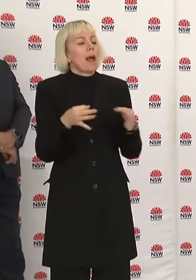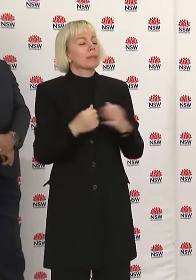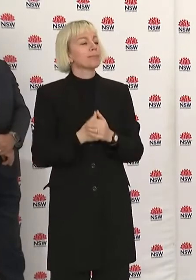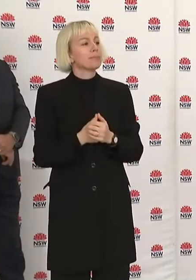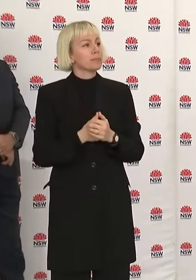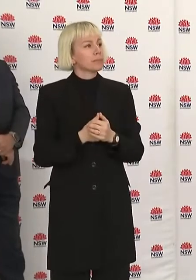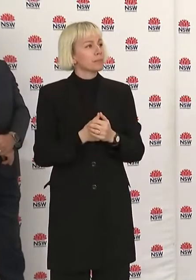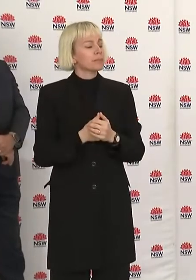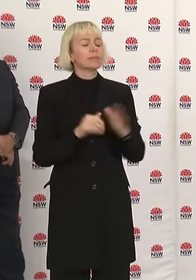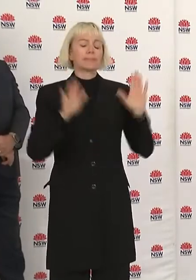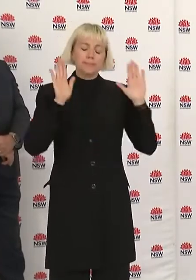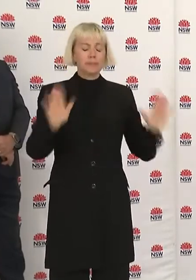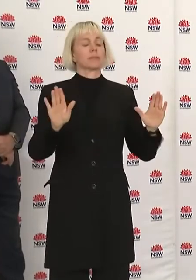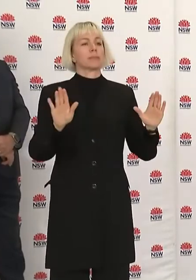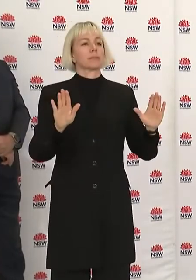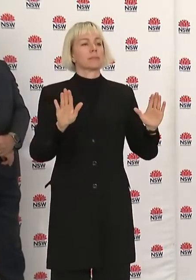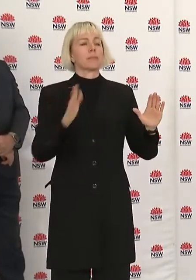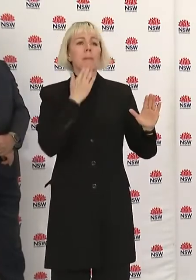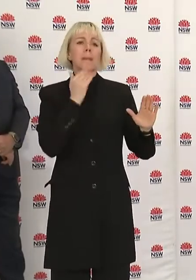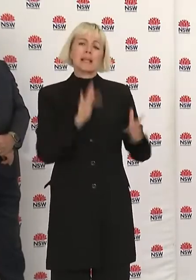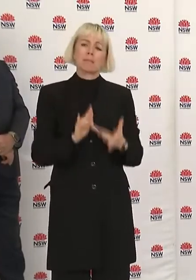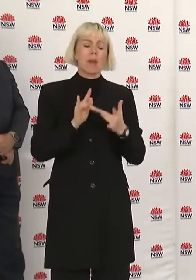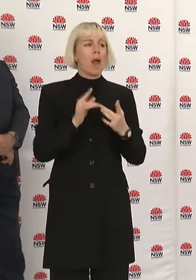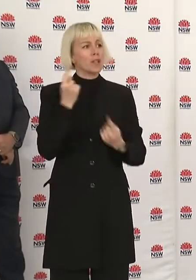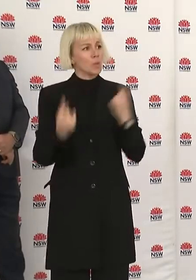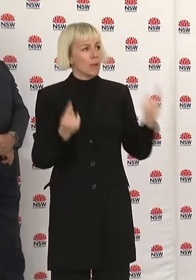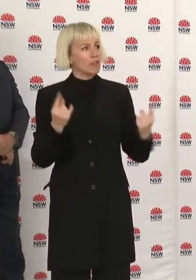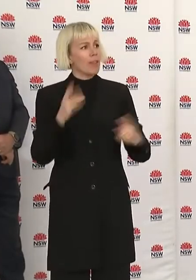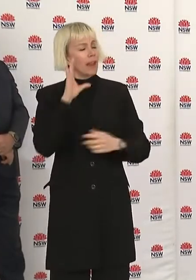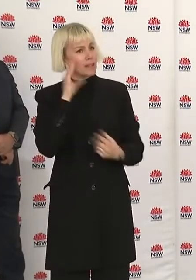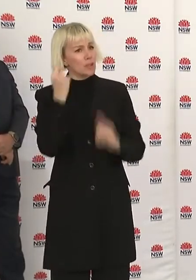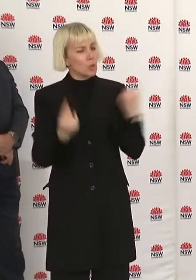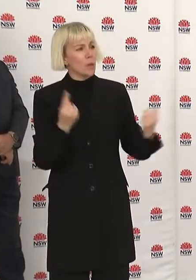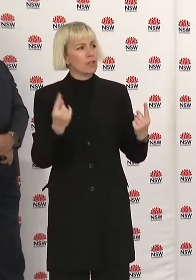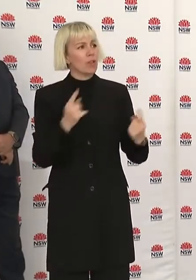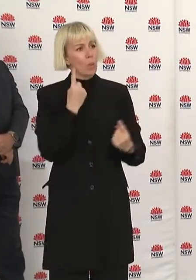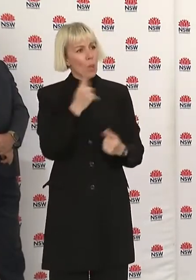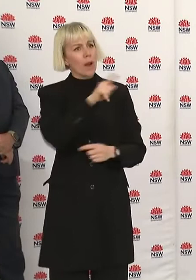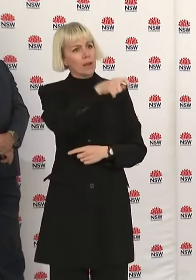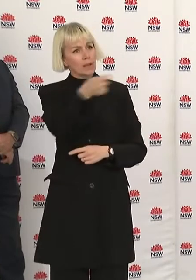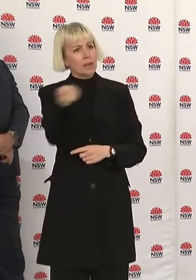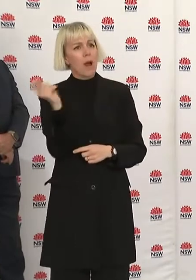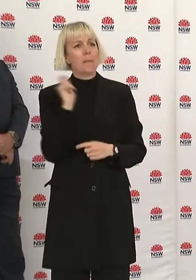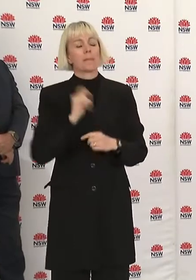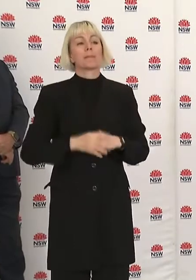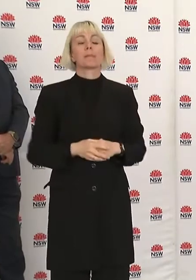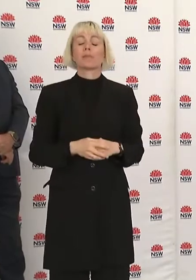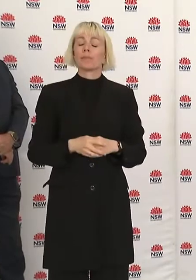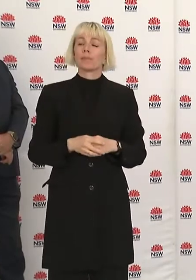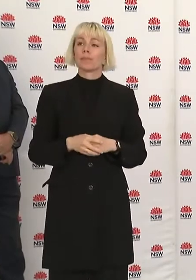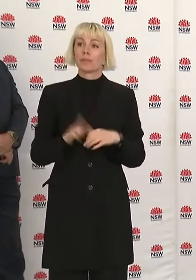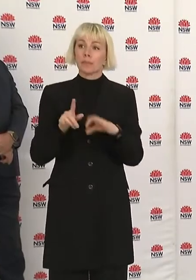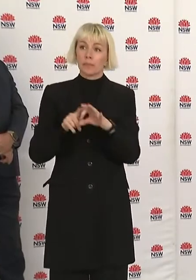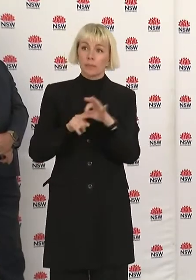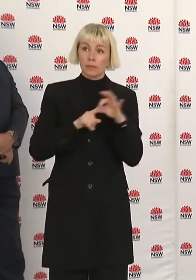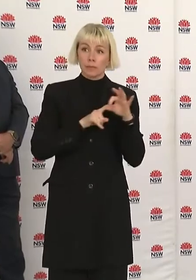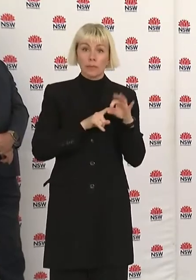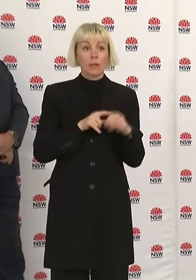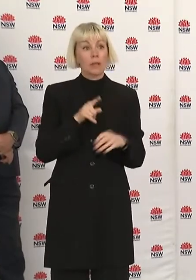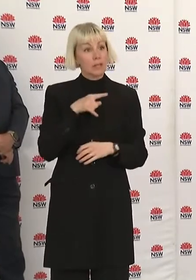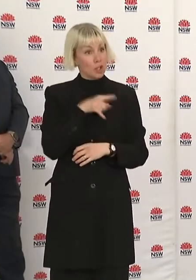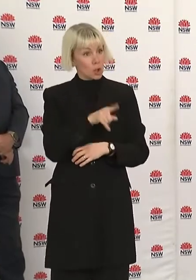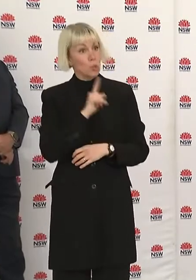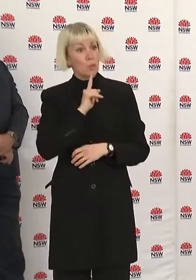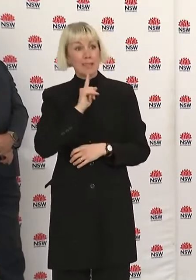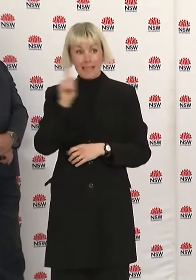to get more first Excuse me, if you're a bit courteous to each other and just ask one at a time, we'll get through the questions. Prime Minister that you were announcing a national